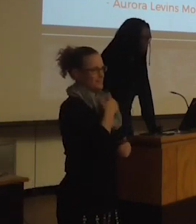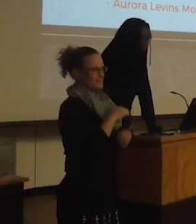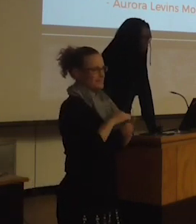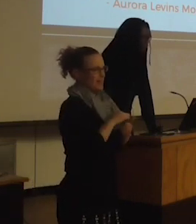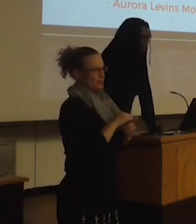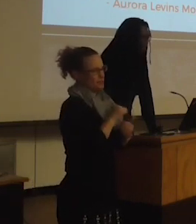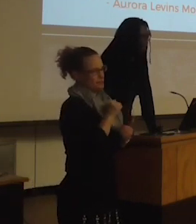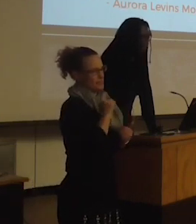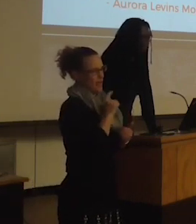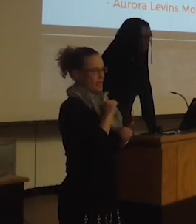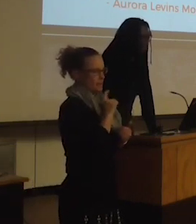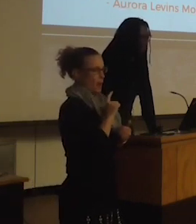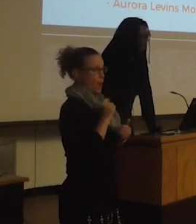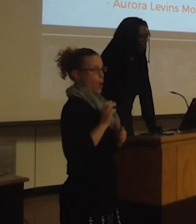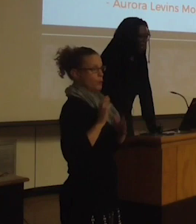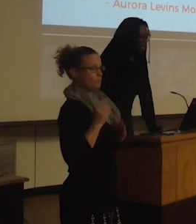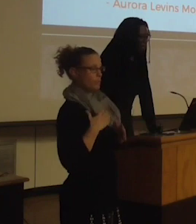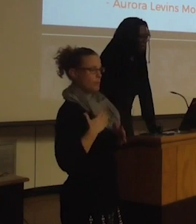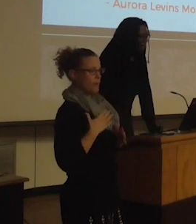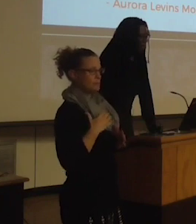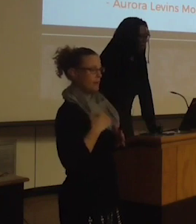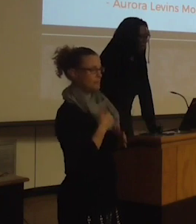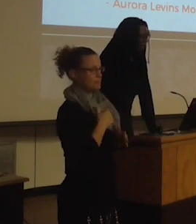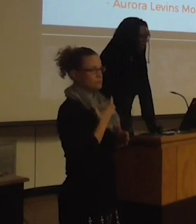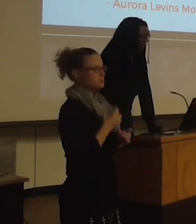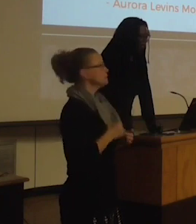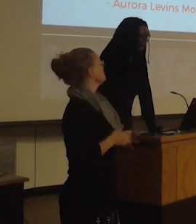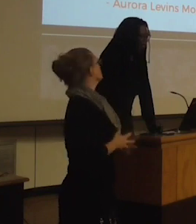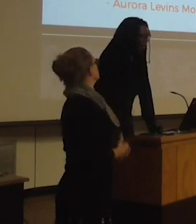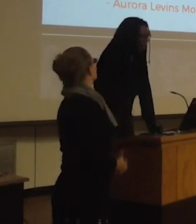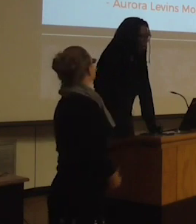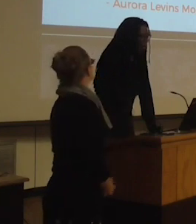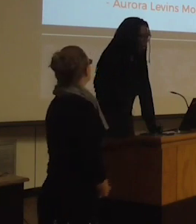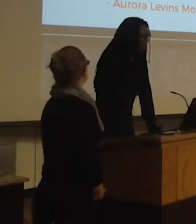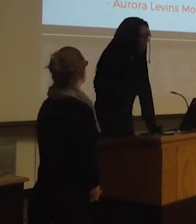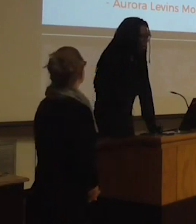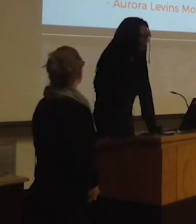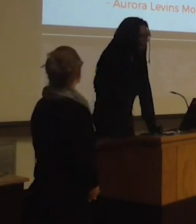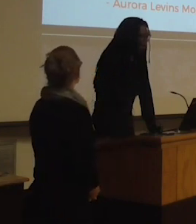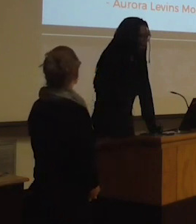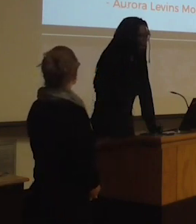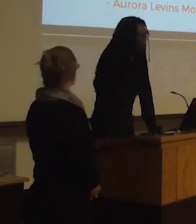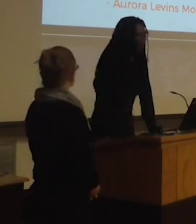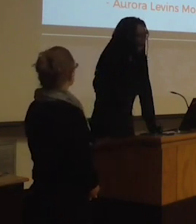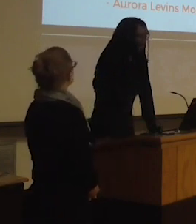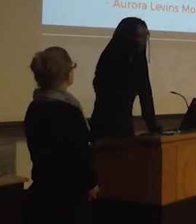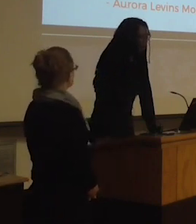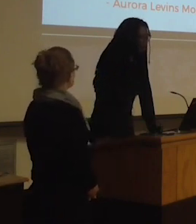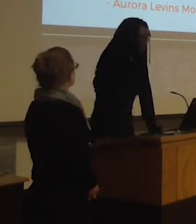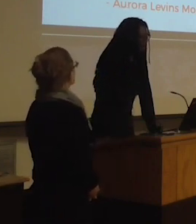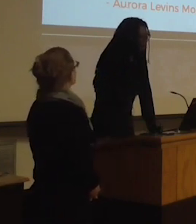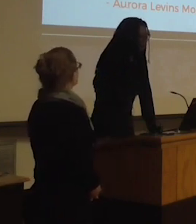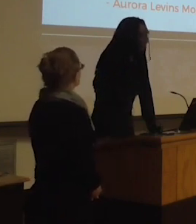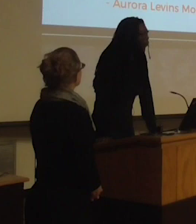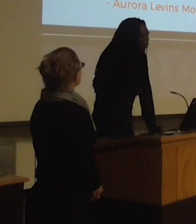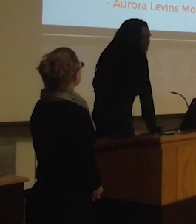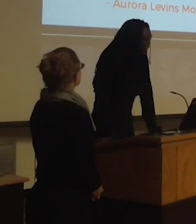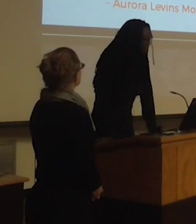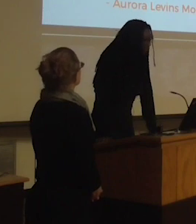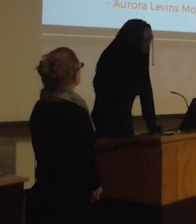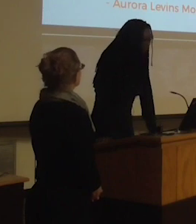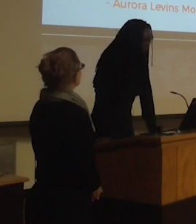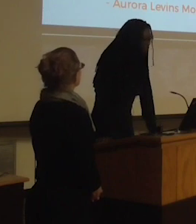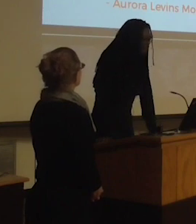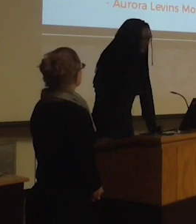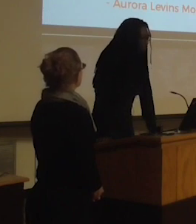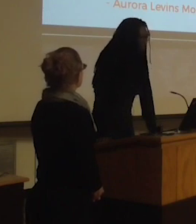of altruism. Solidarity comes from the inability to tolerate the affront to our own integrity of passive or active collaboration in the oppression